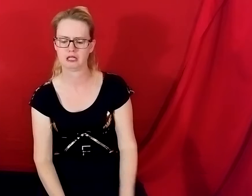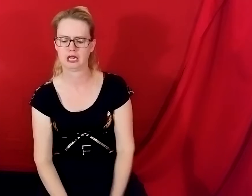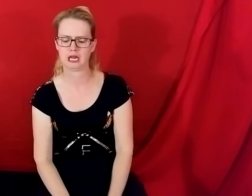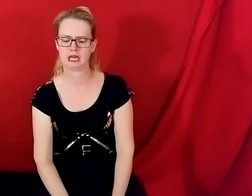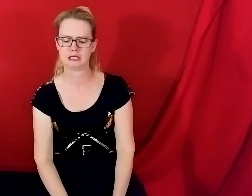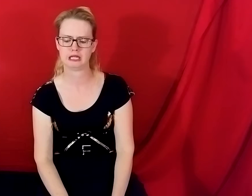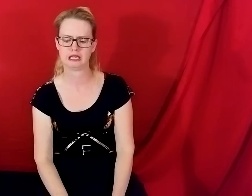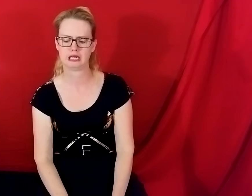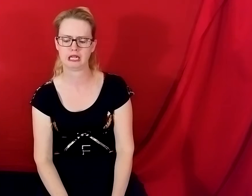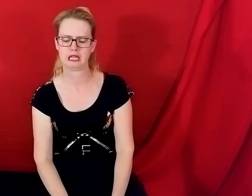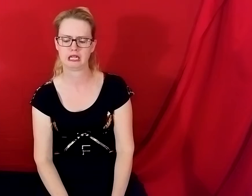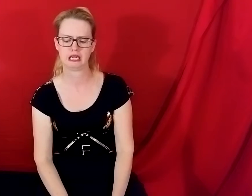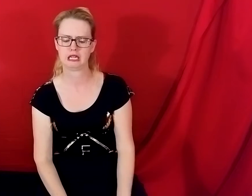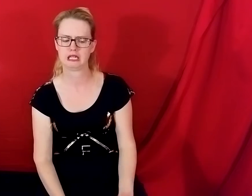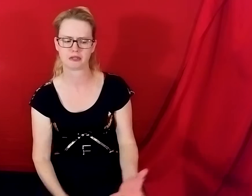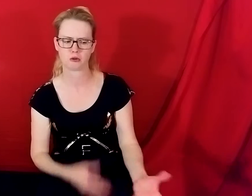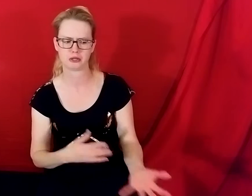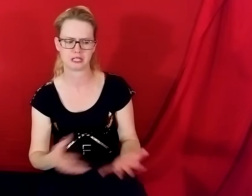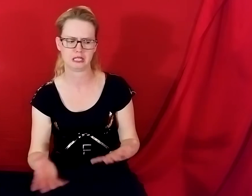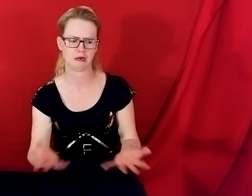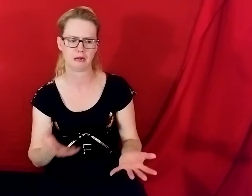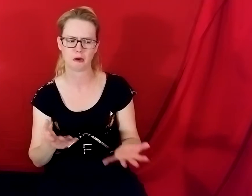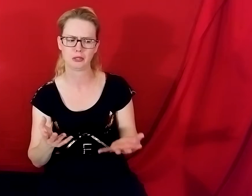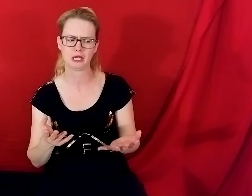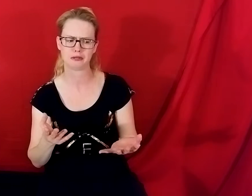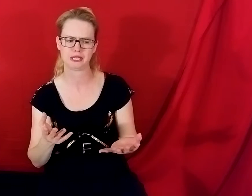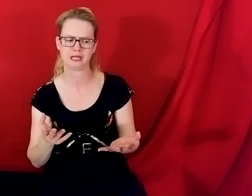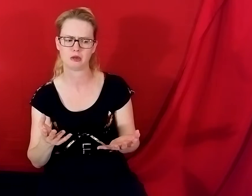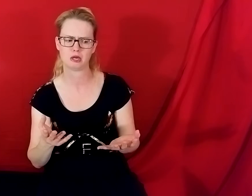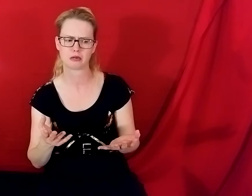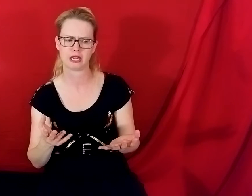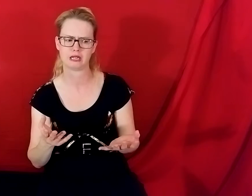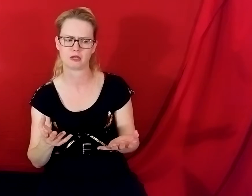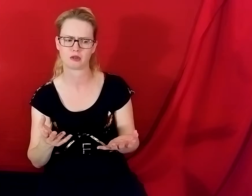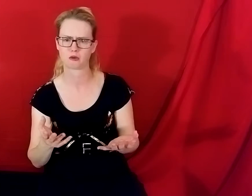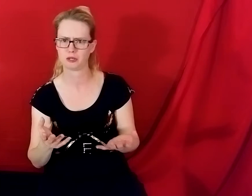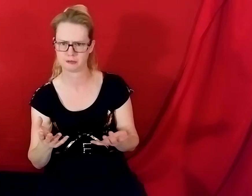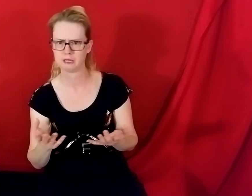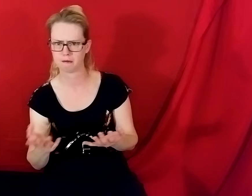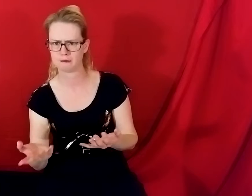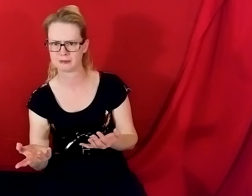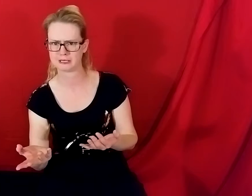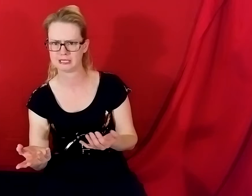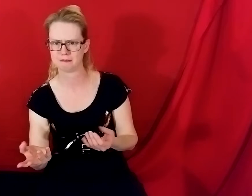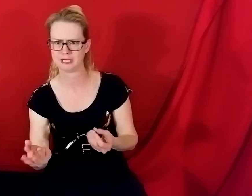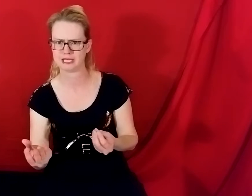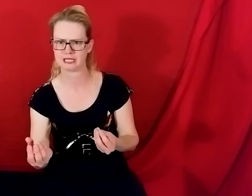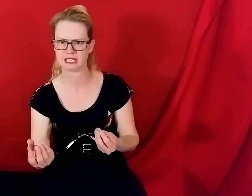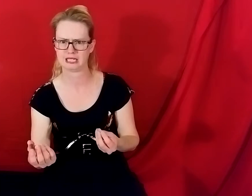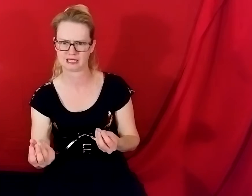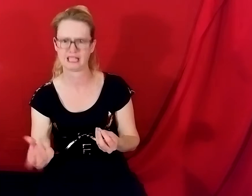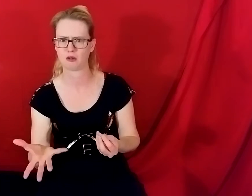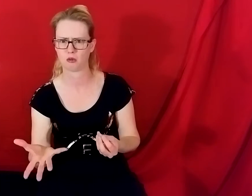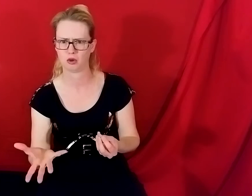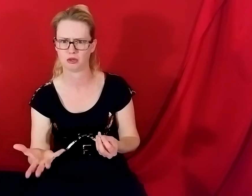uh the scorch yeah i was understanding okay uh the scorch represent meaning that the end of the world or